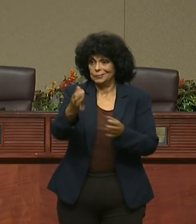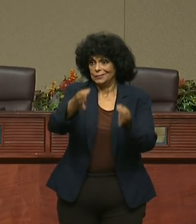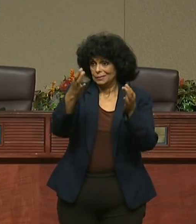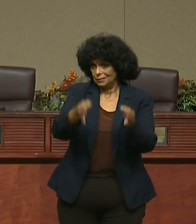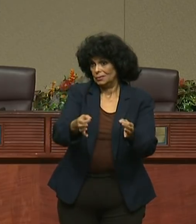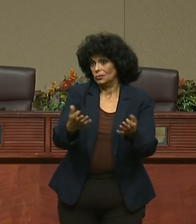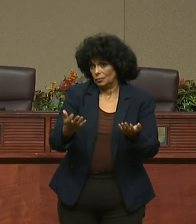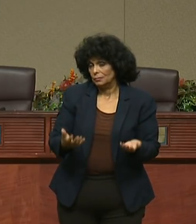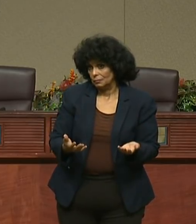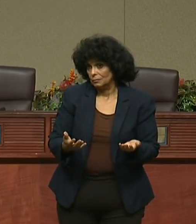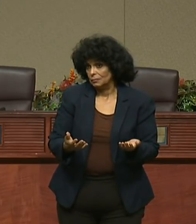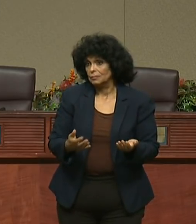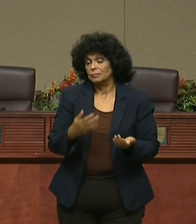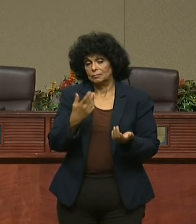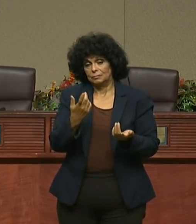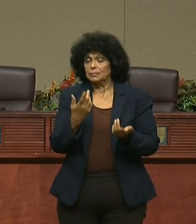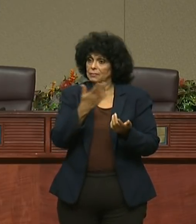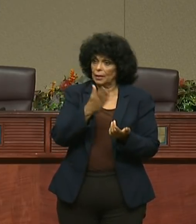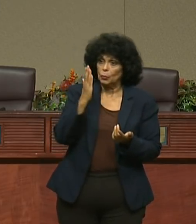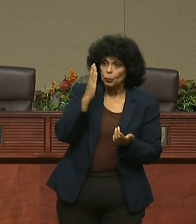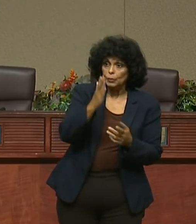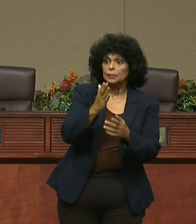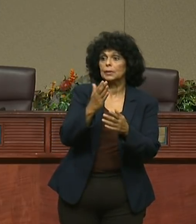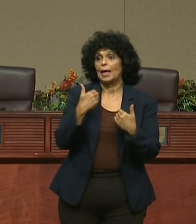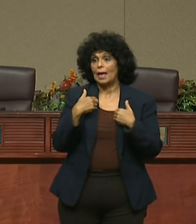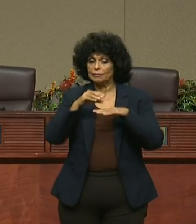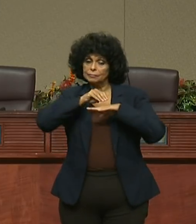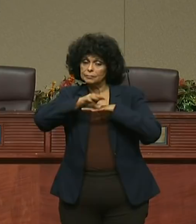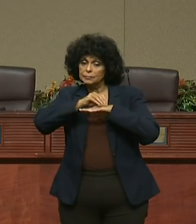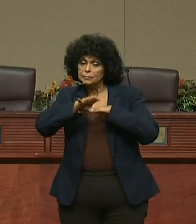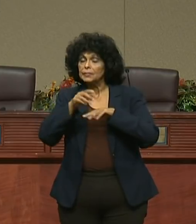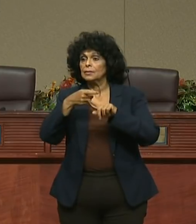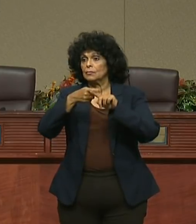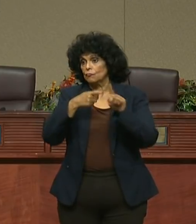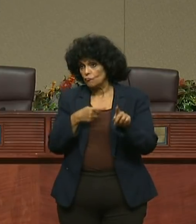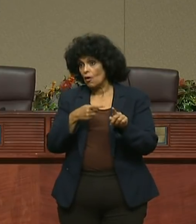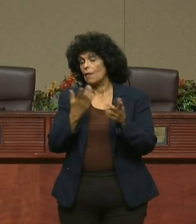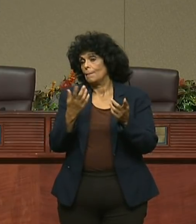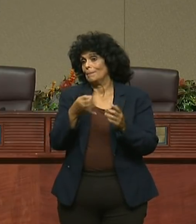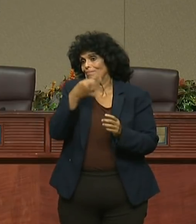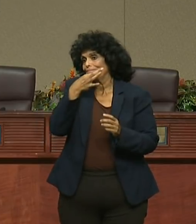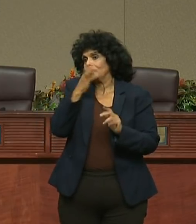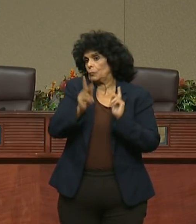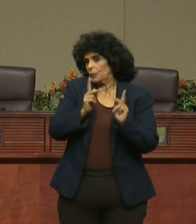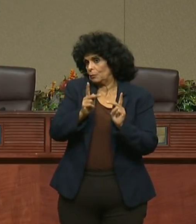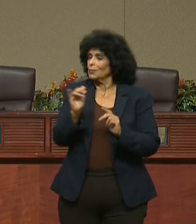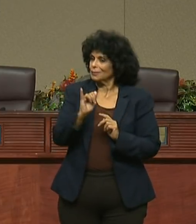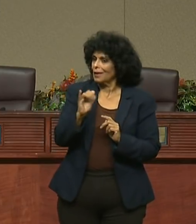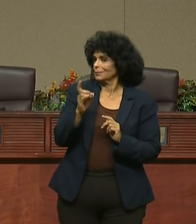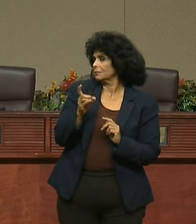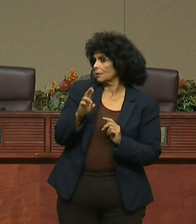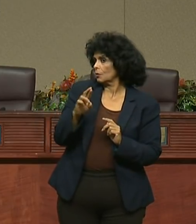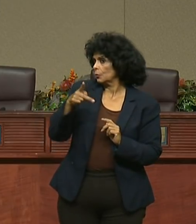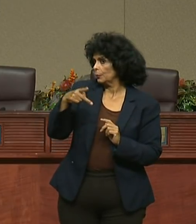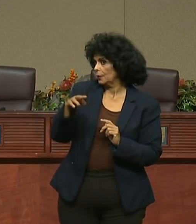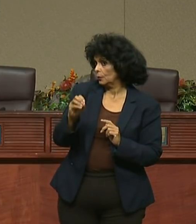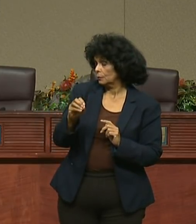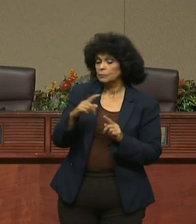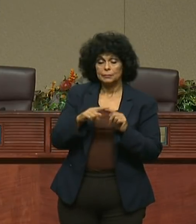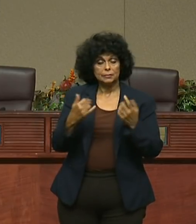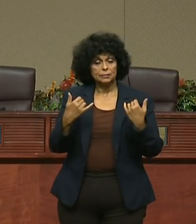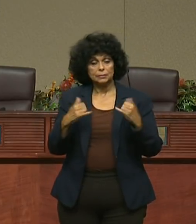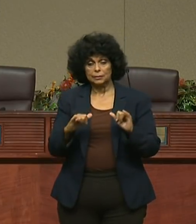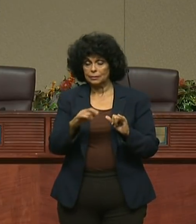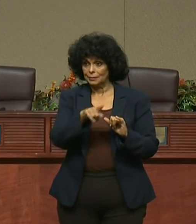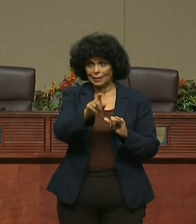from experts like Dr. Pino and others. They still have the burden to follow the